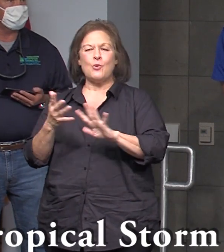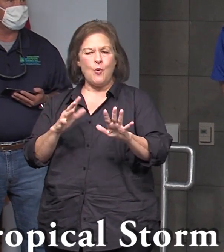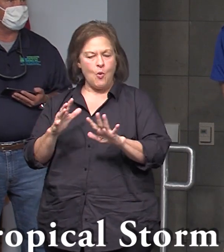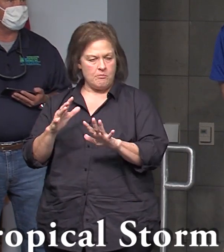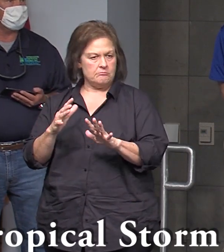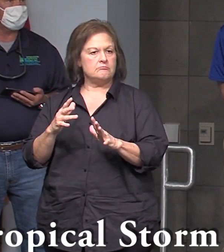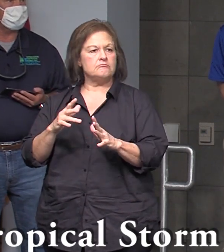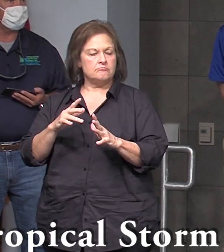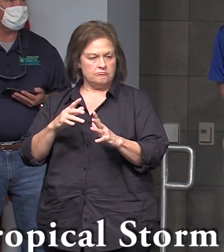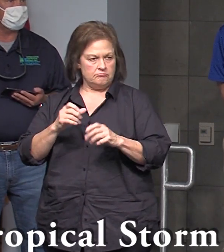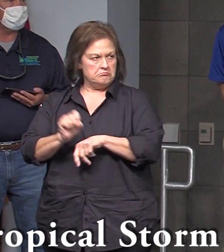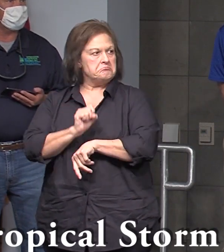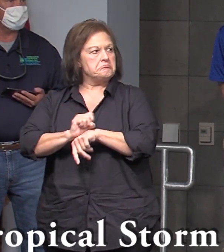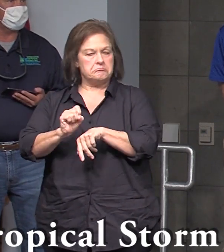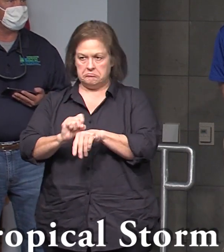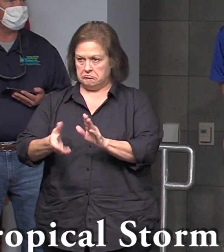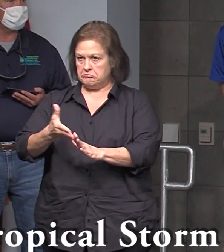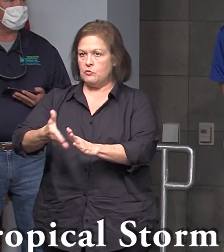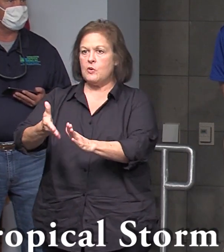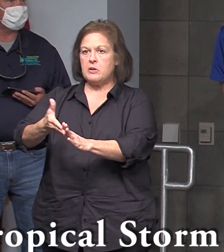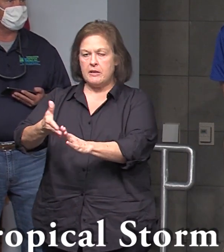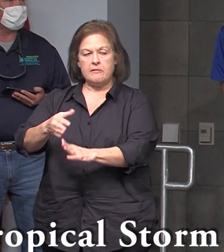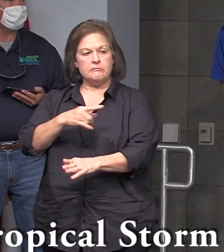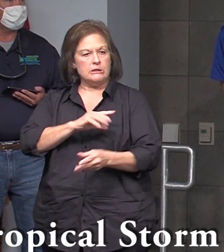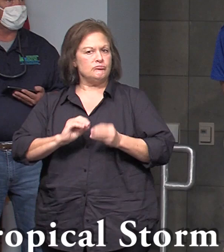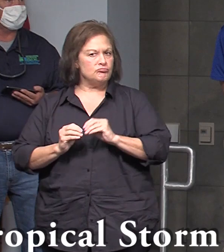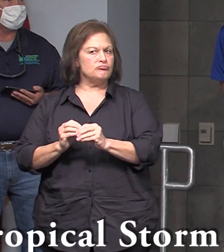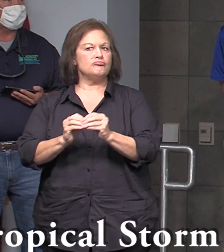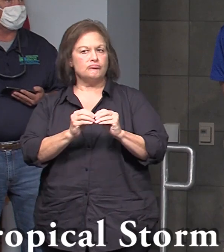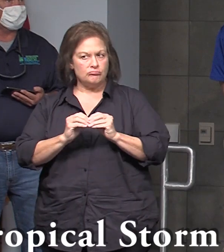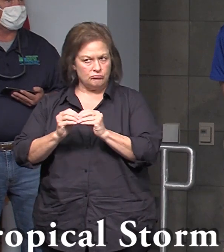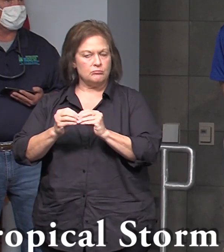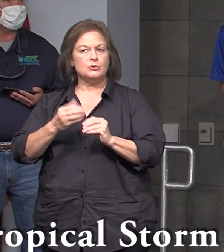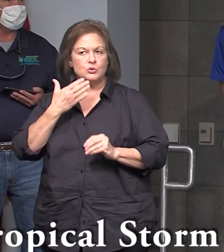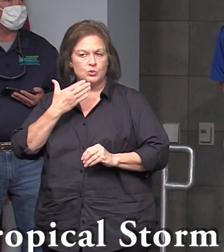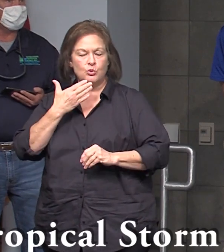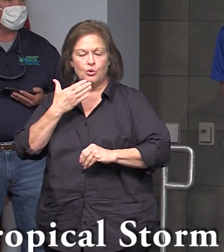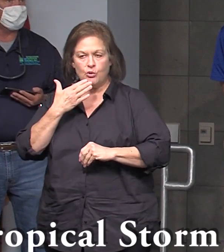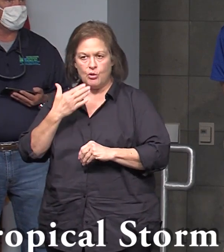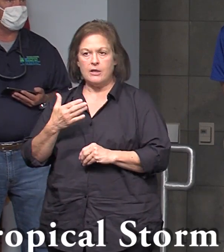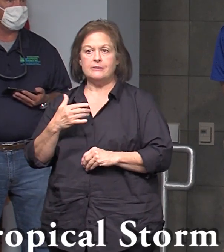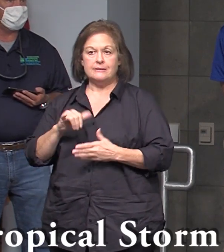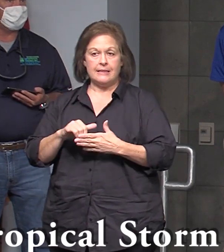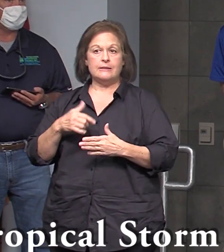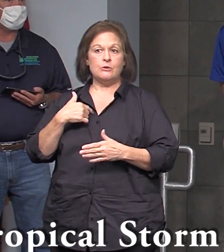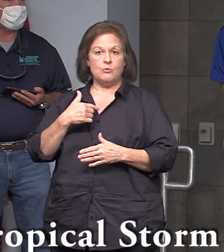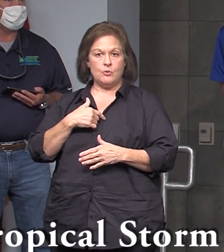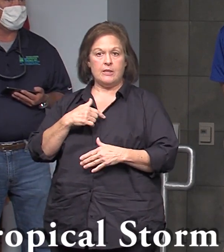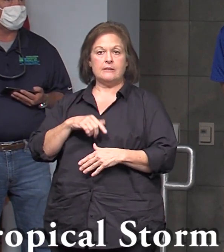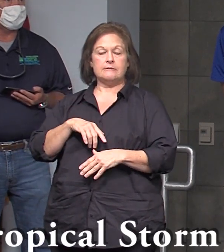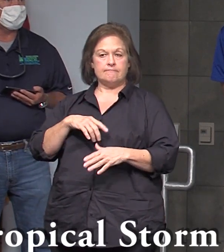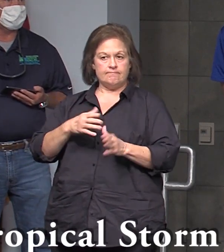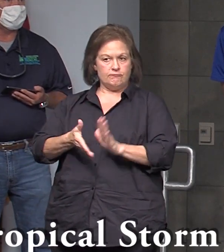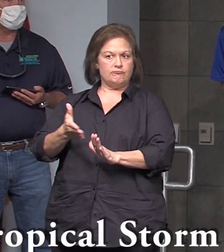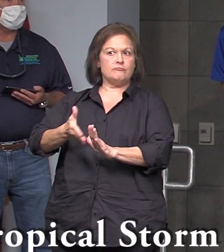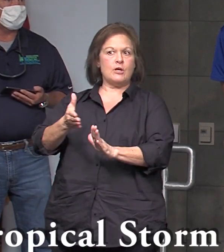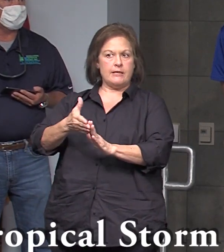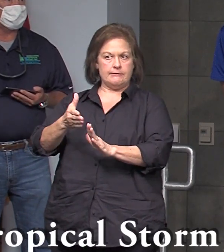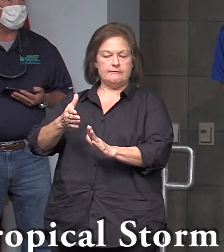So kudos to them and all the maintenance they've been doing. So we're entering this threat at 100% pumping